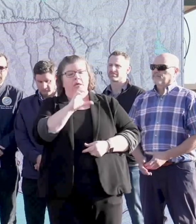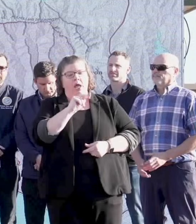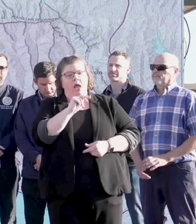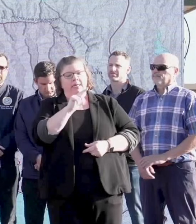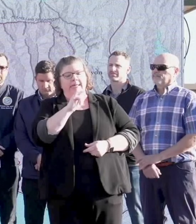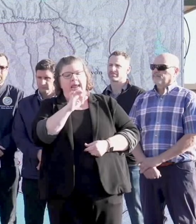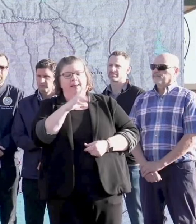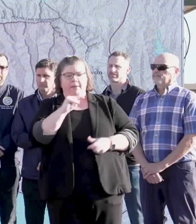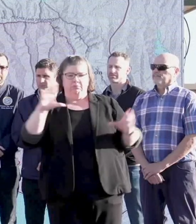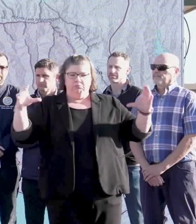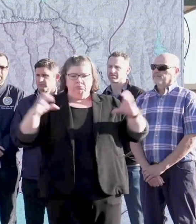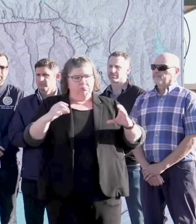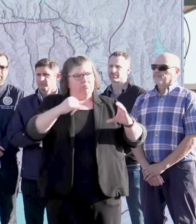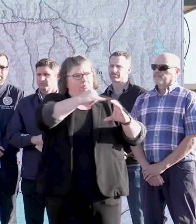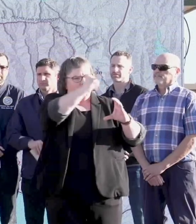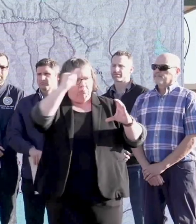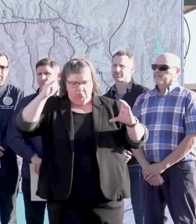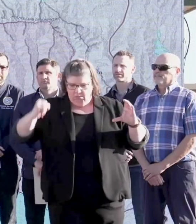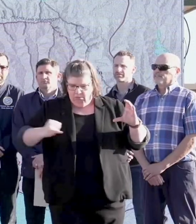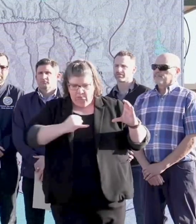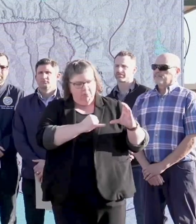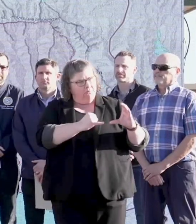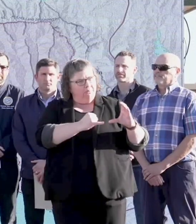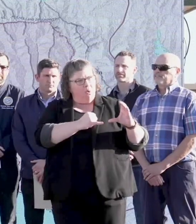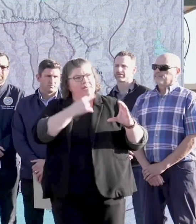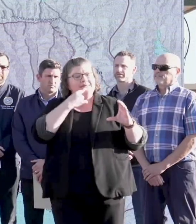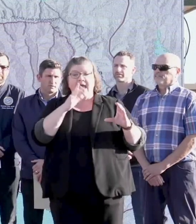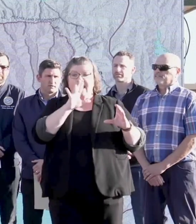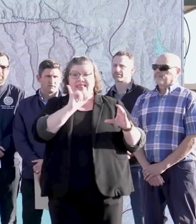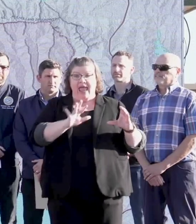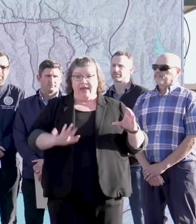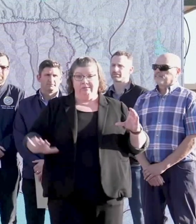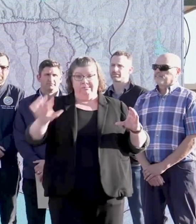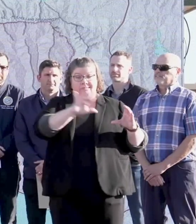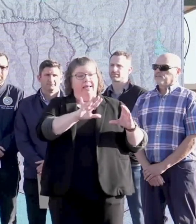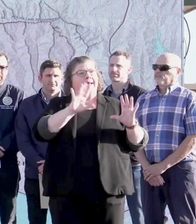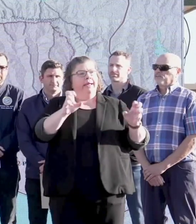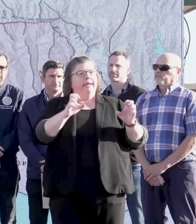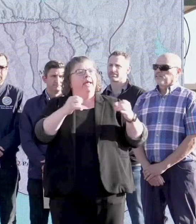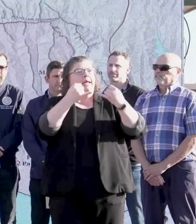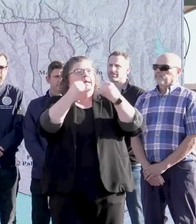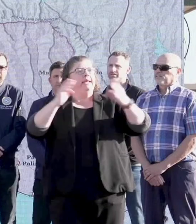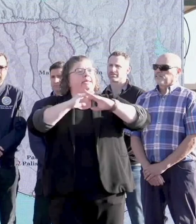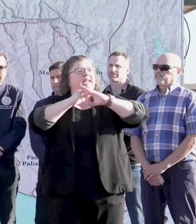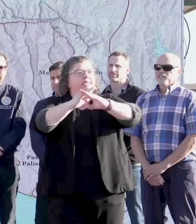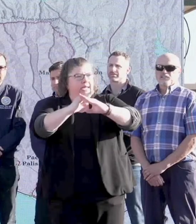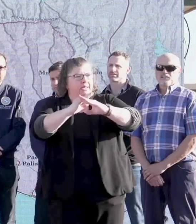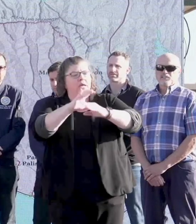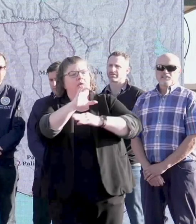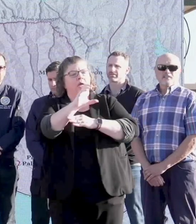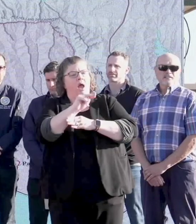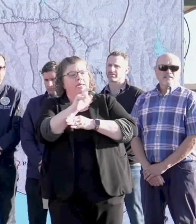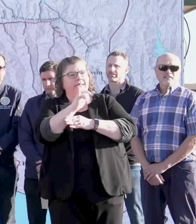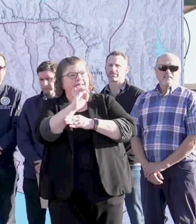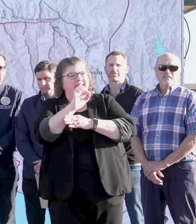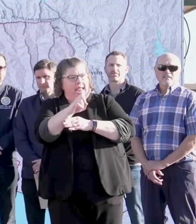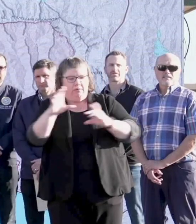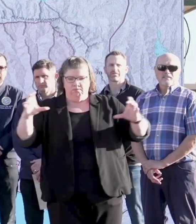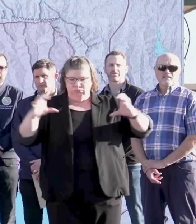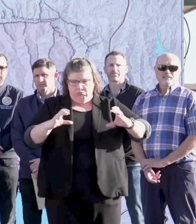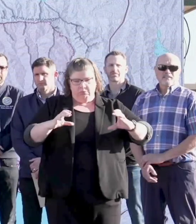of questions on it. Containment, when we deem a piece of line contained, that what we are basing that